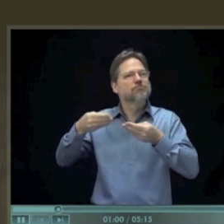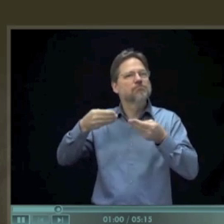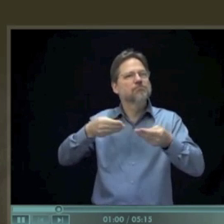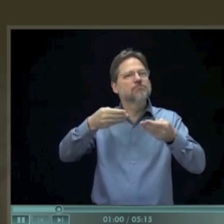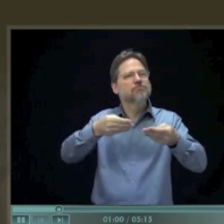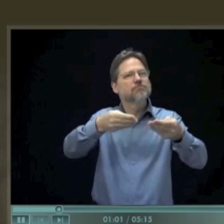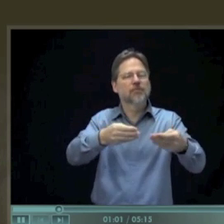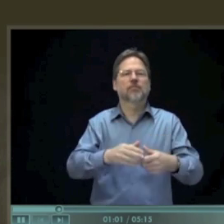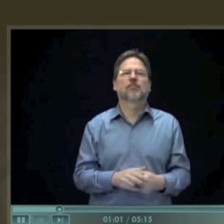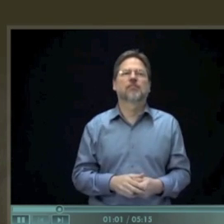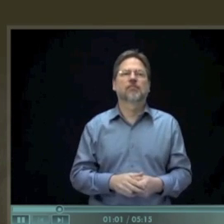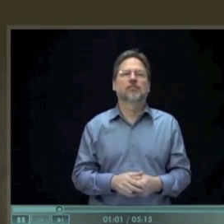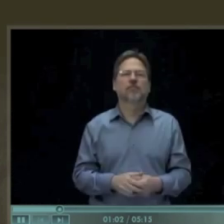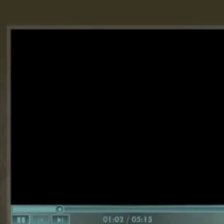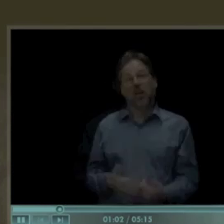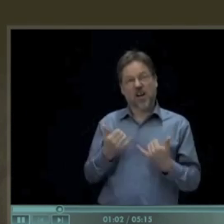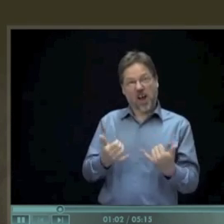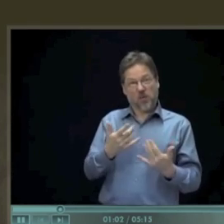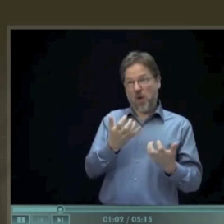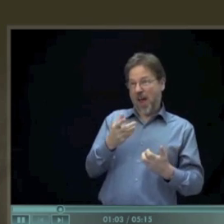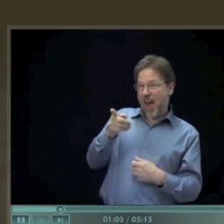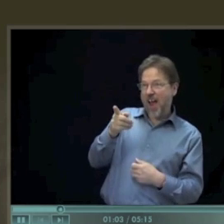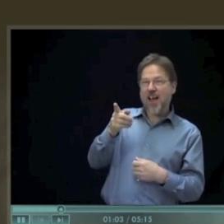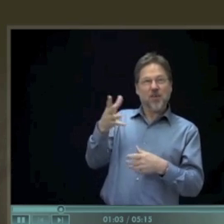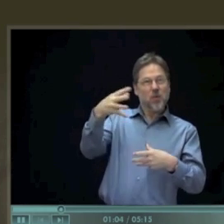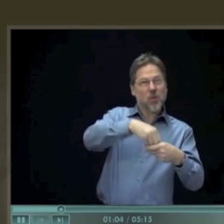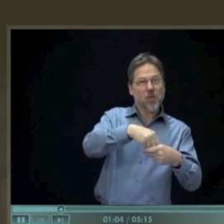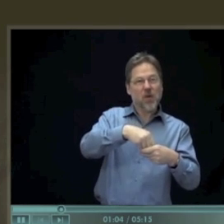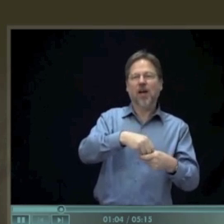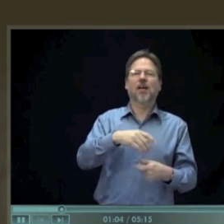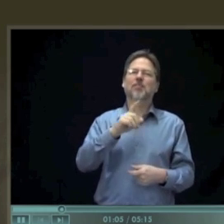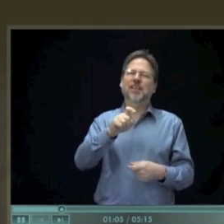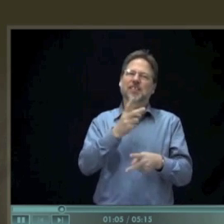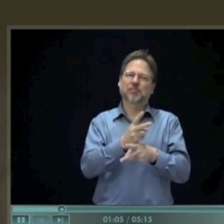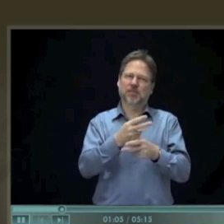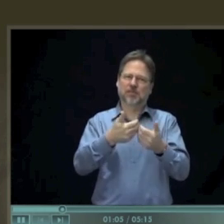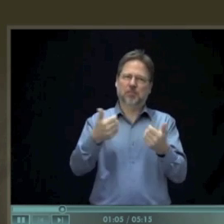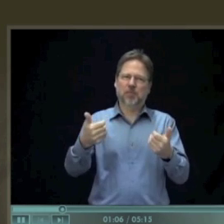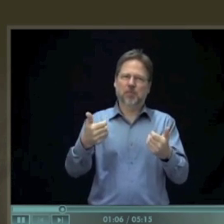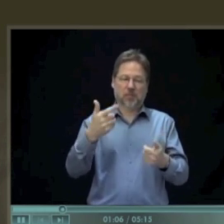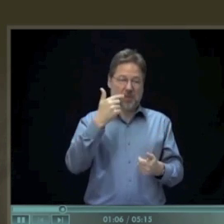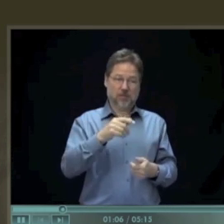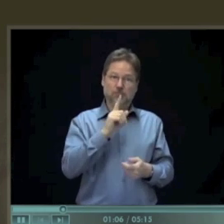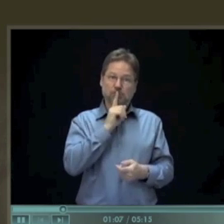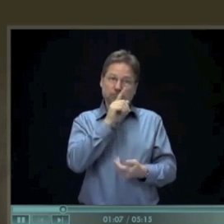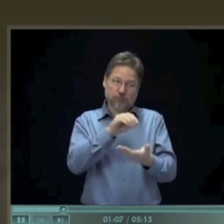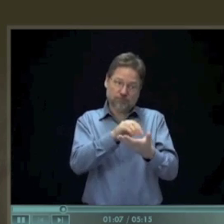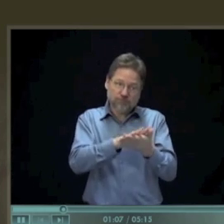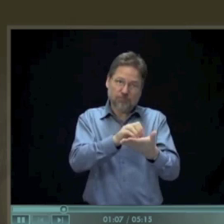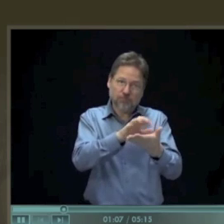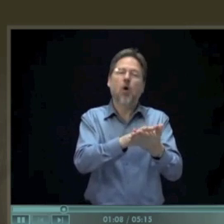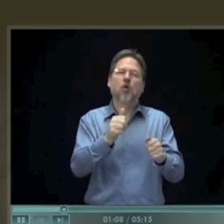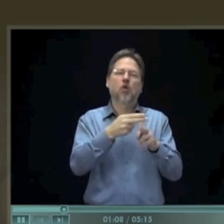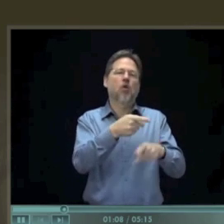There's actually quite a bit of folk etymology in ASL, deaf Americans passing on information from